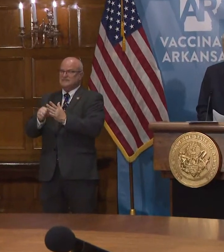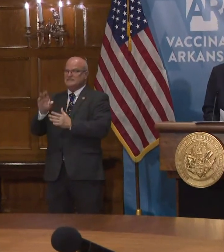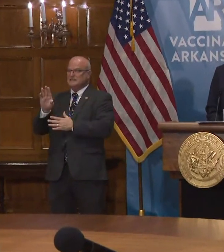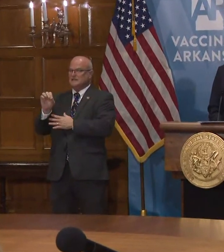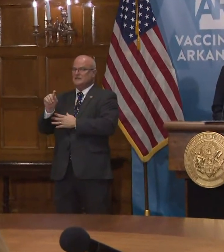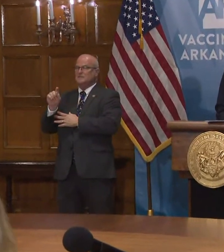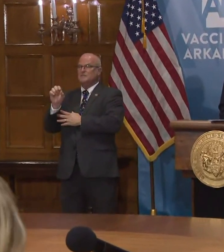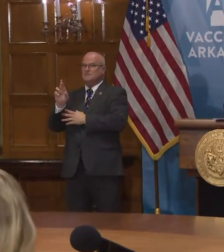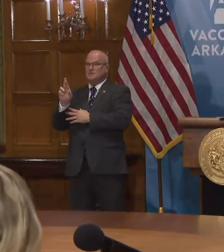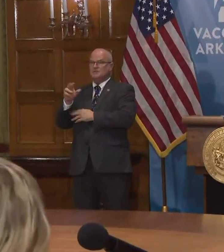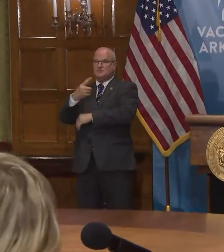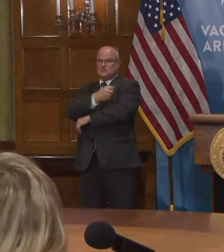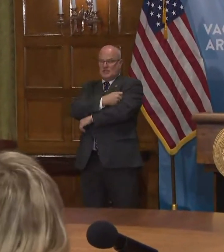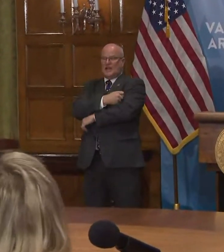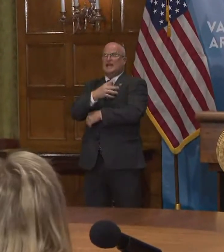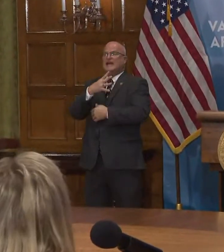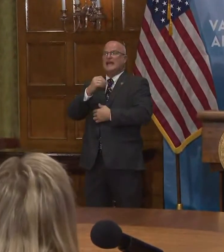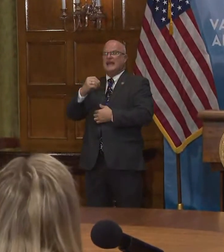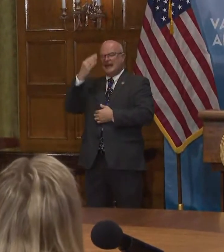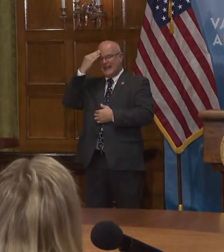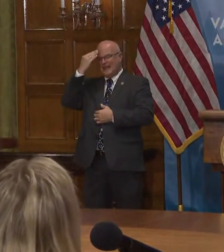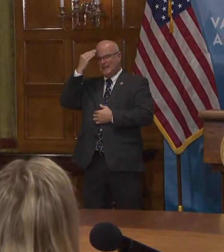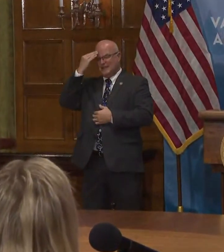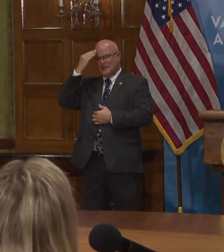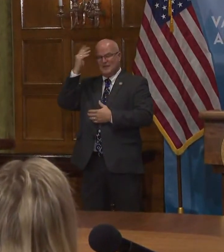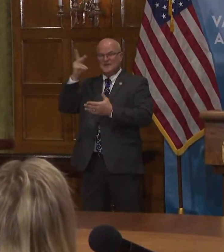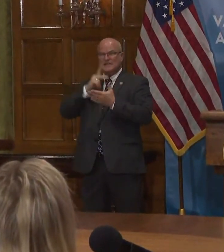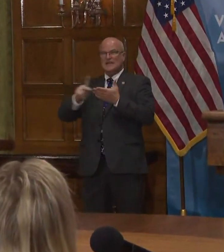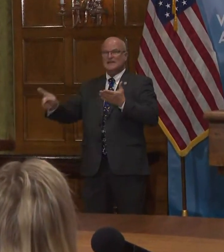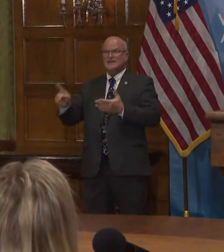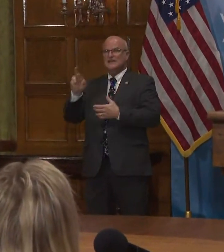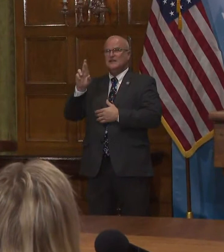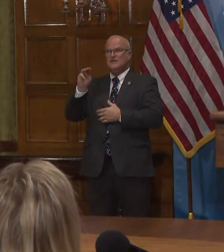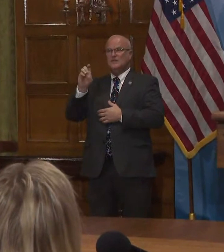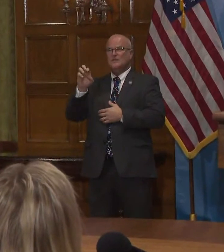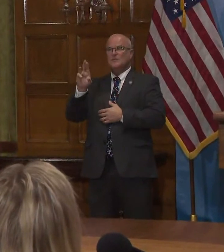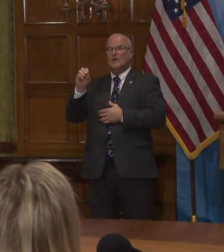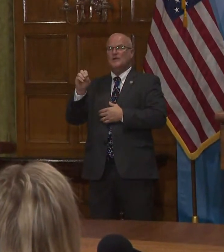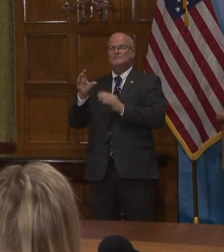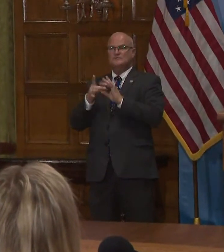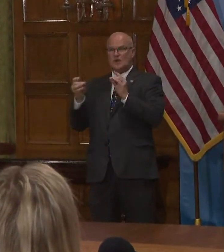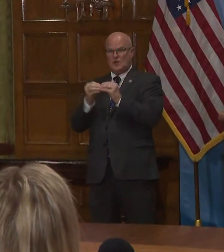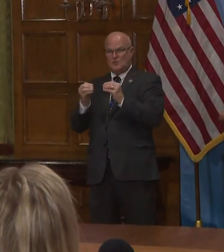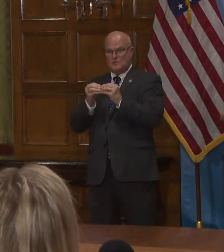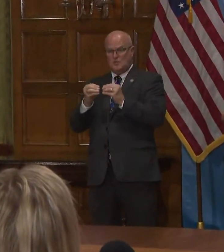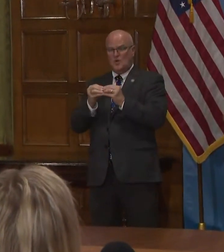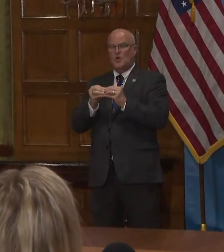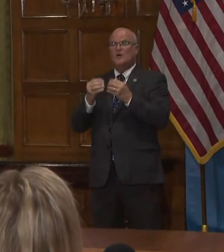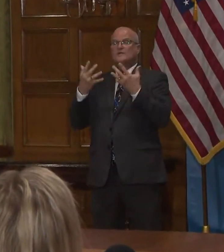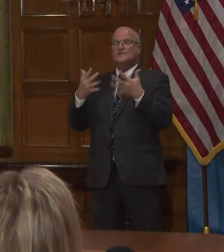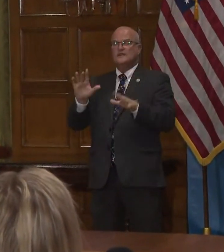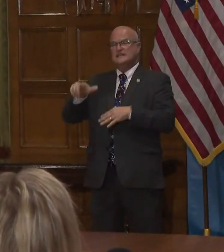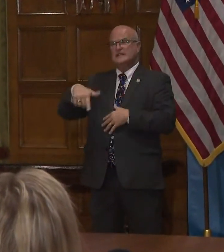I know that Secretary Romero is going to make some comments about that booster shot as well, followed by Secretary Key.